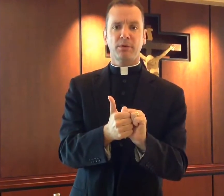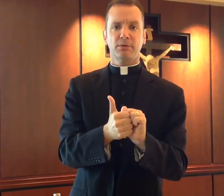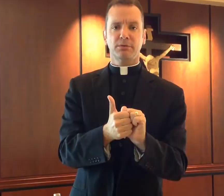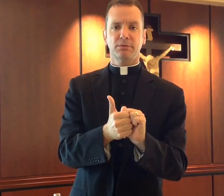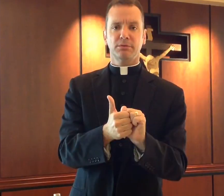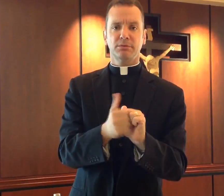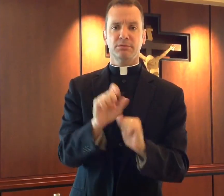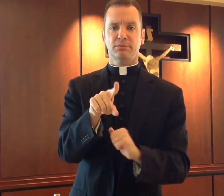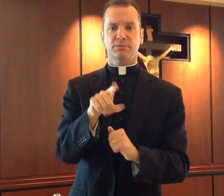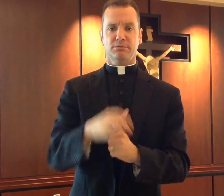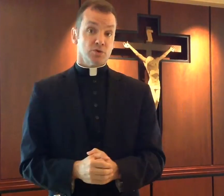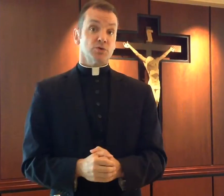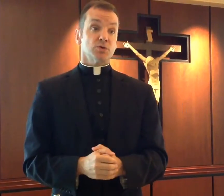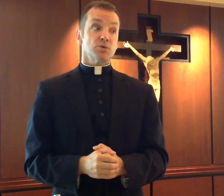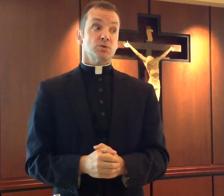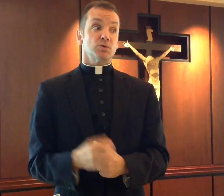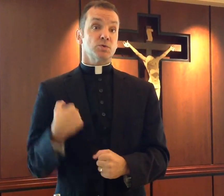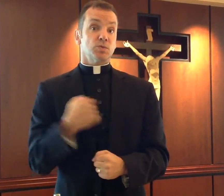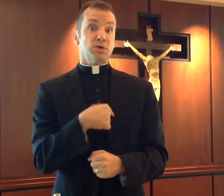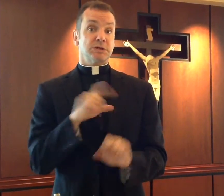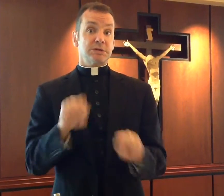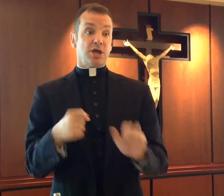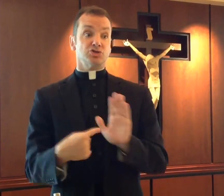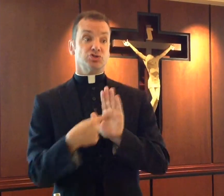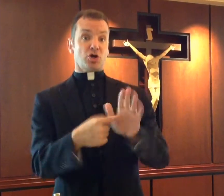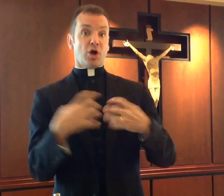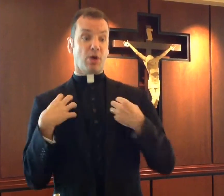to grow in strength in order to face those challenges.